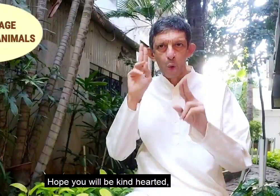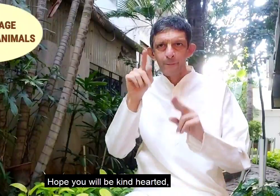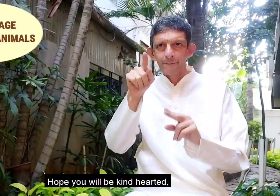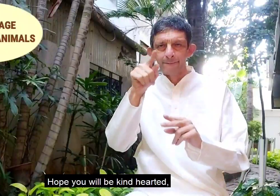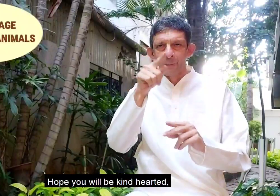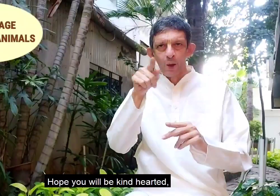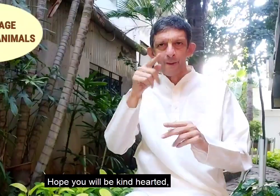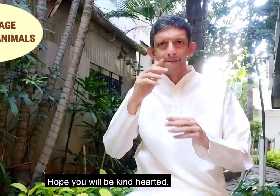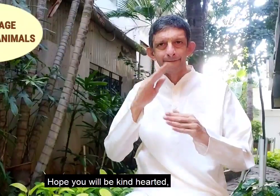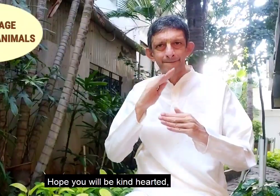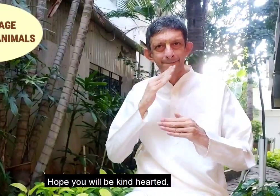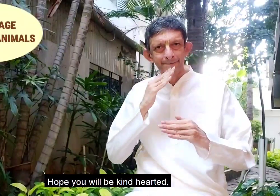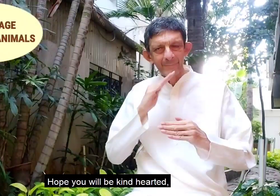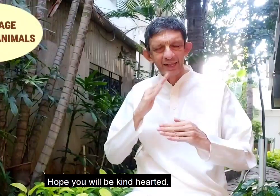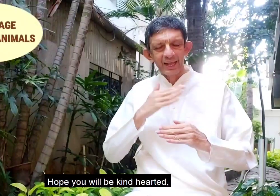Hope you will be kind-hearted.